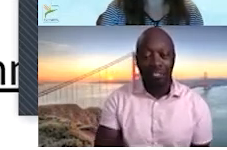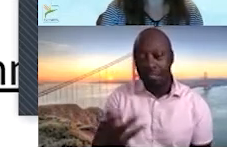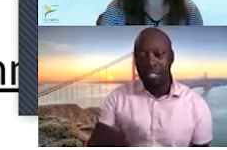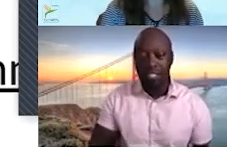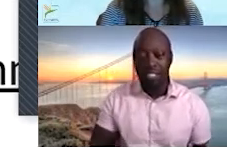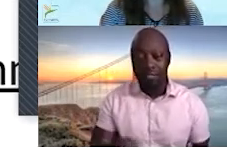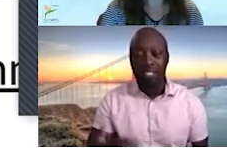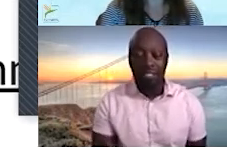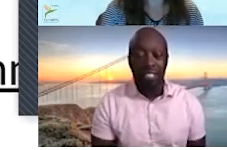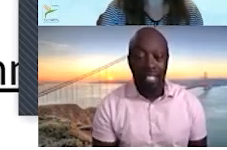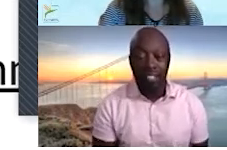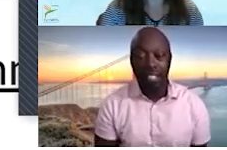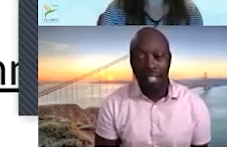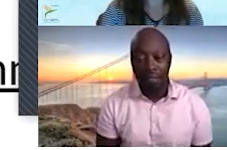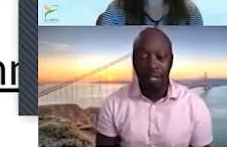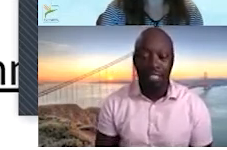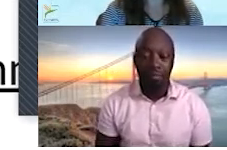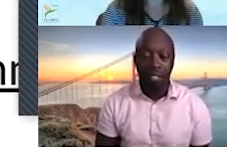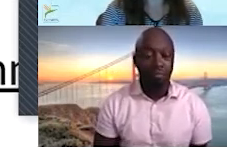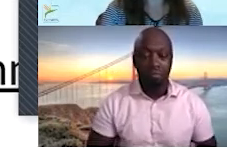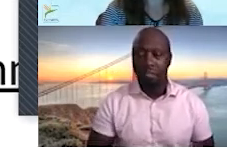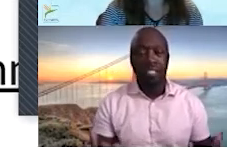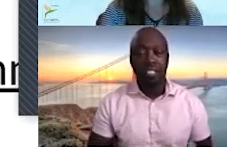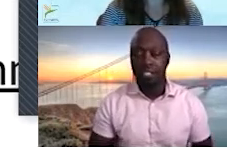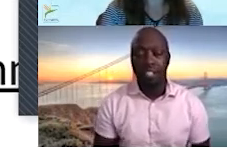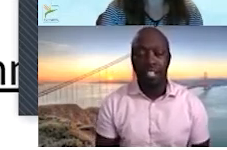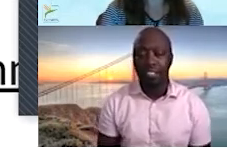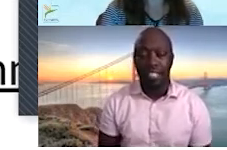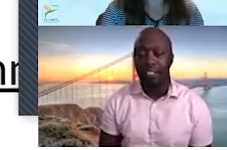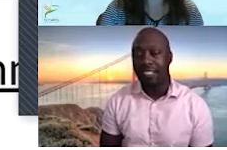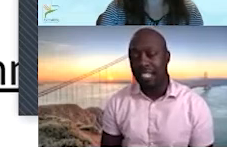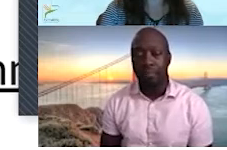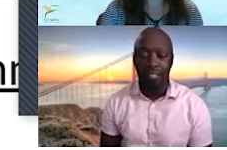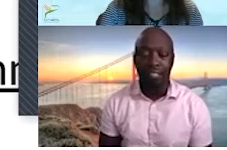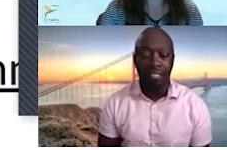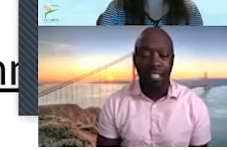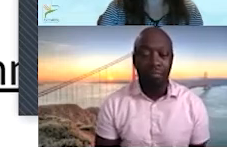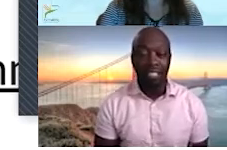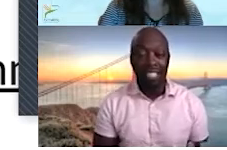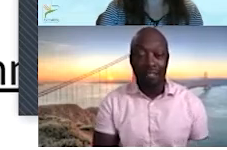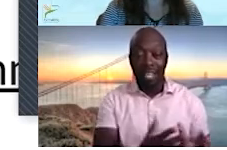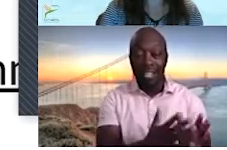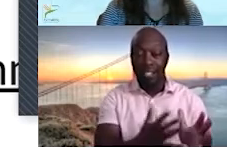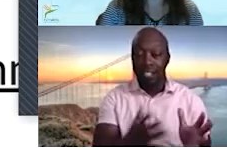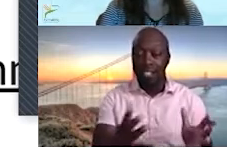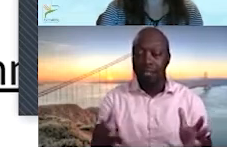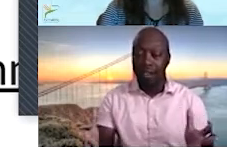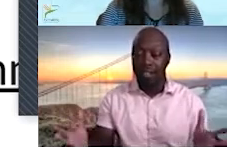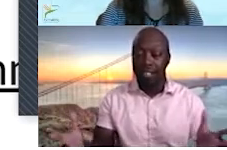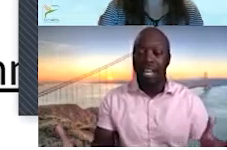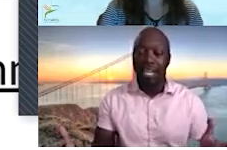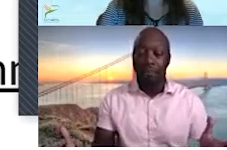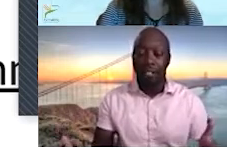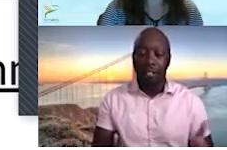It's recommended even later, 11 months, but feel free to start out 7, 10 months because they've had a good amount